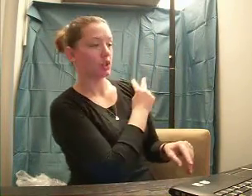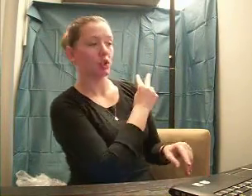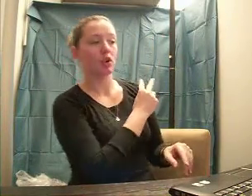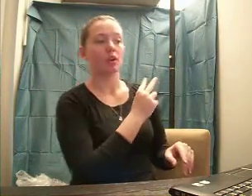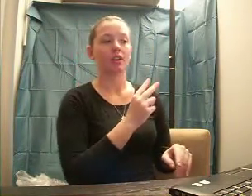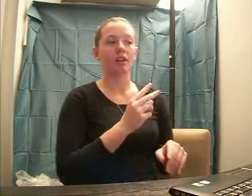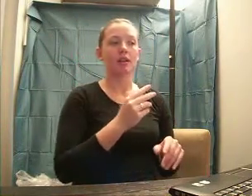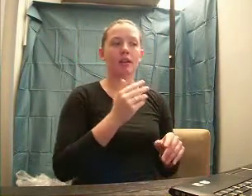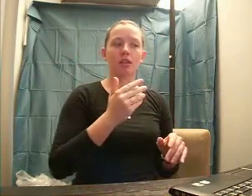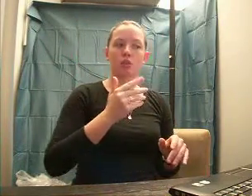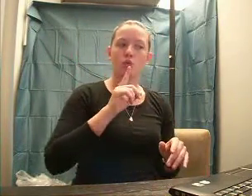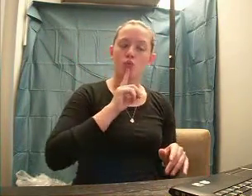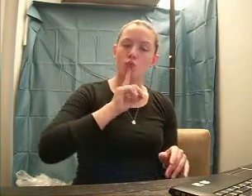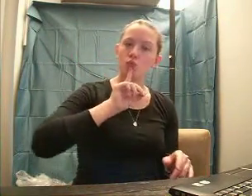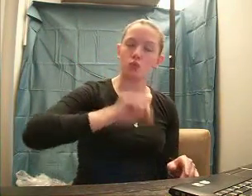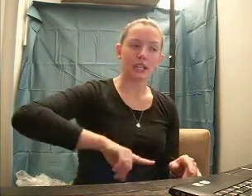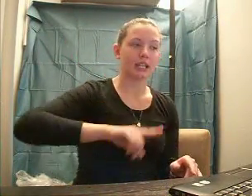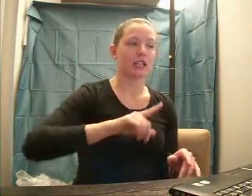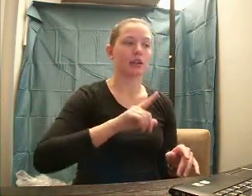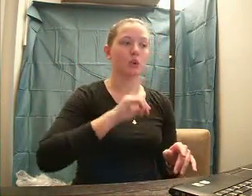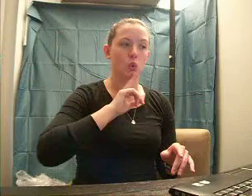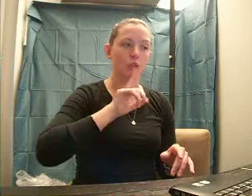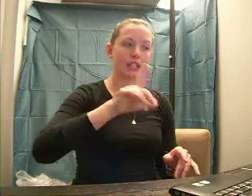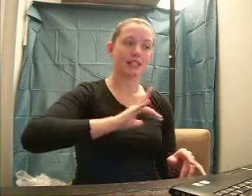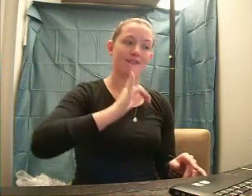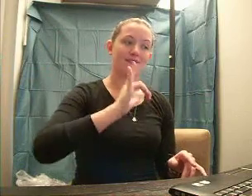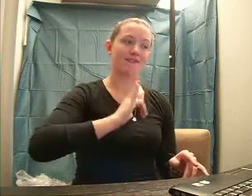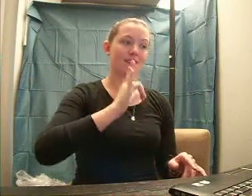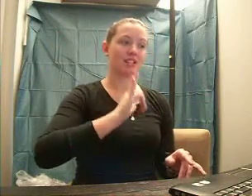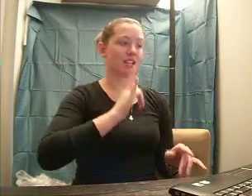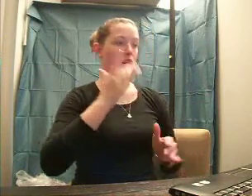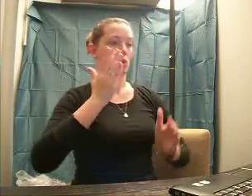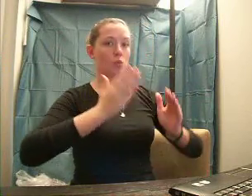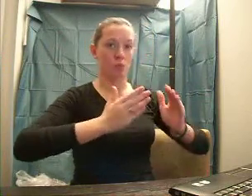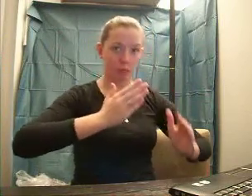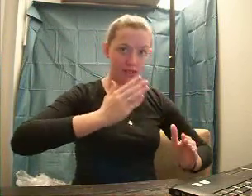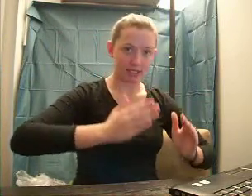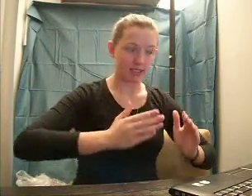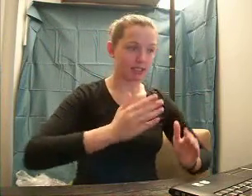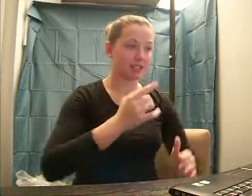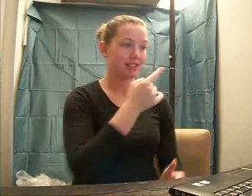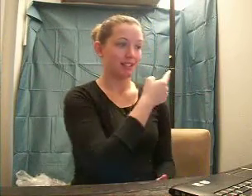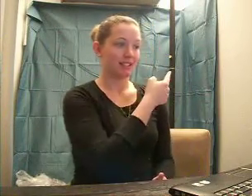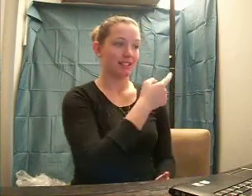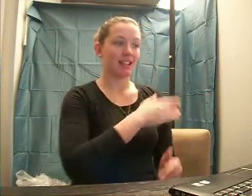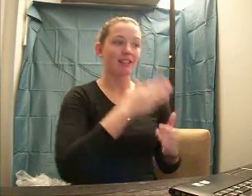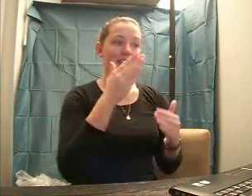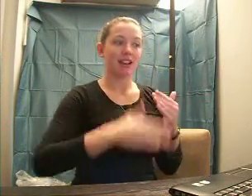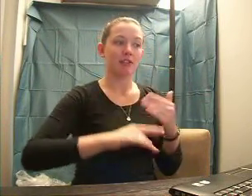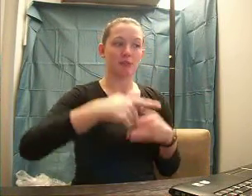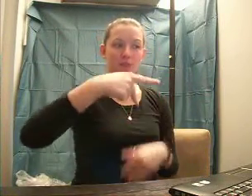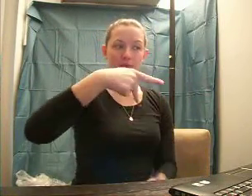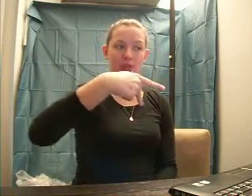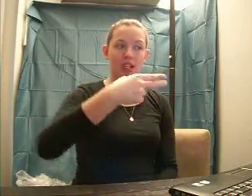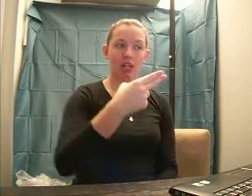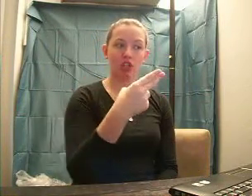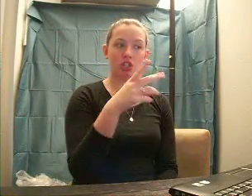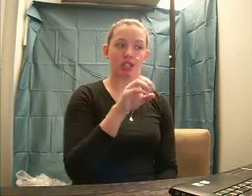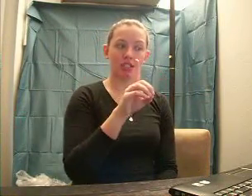impressive, but manipulation robotics is really from the dark ages. So this is the end of a PhD project from one of the best robotics institutes, and the